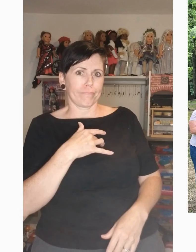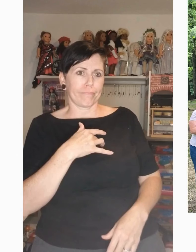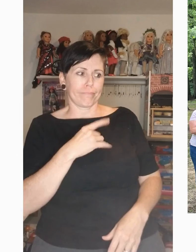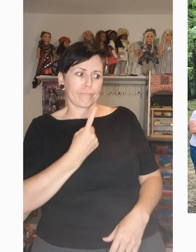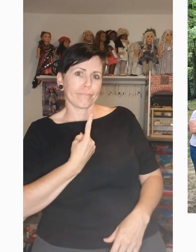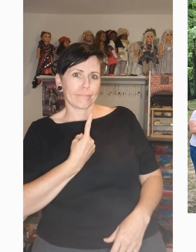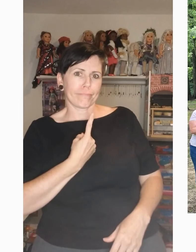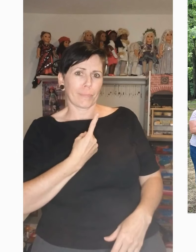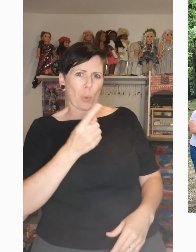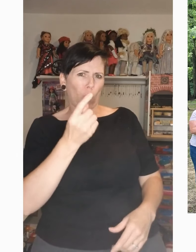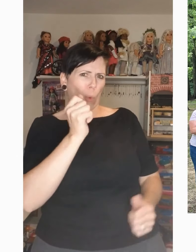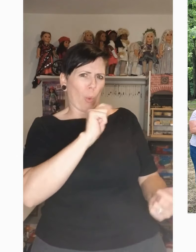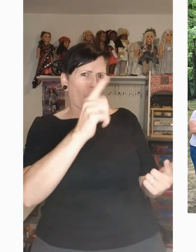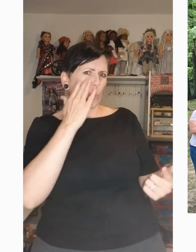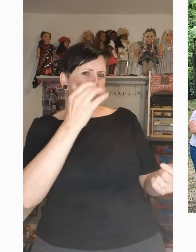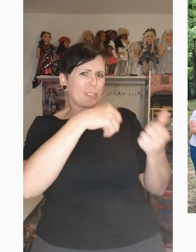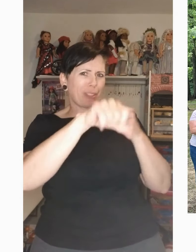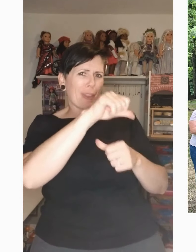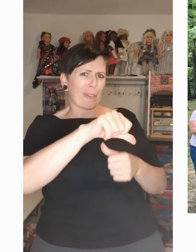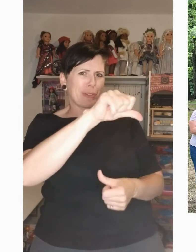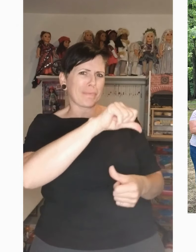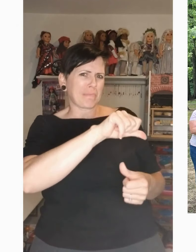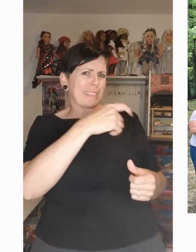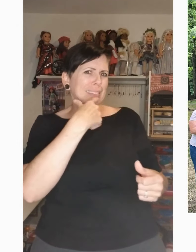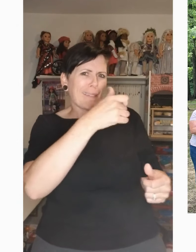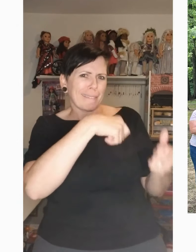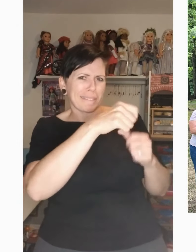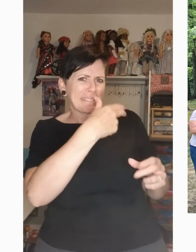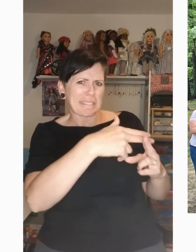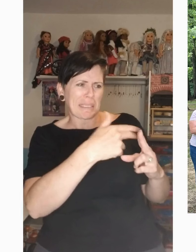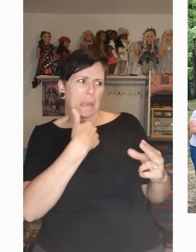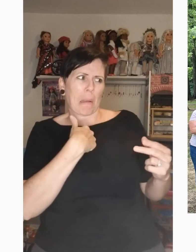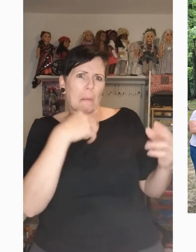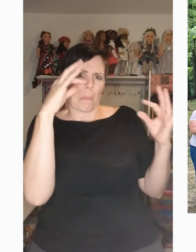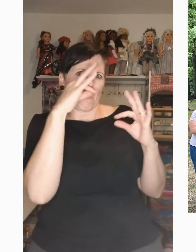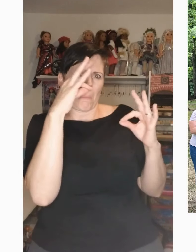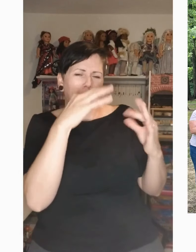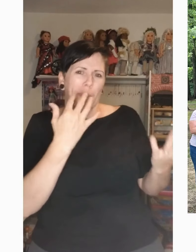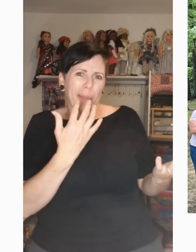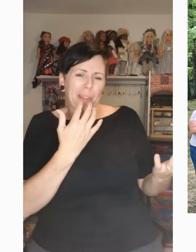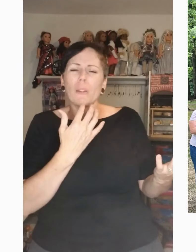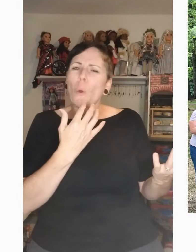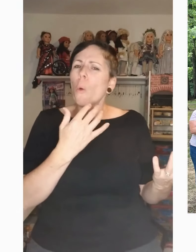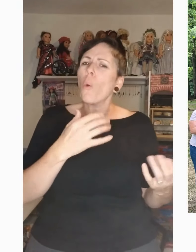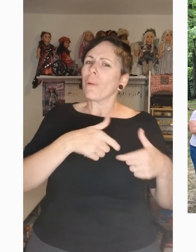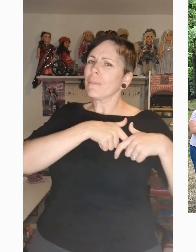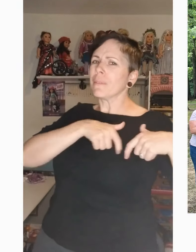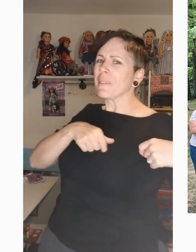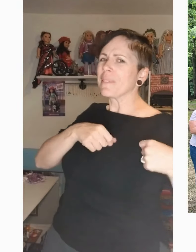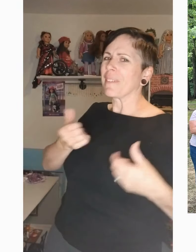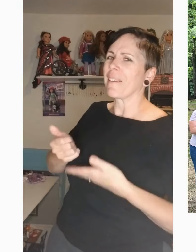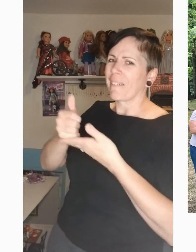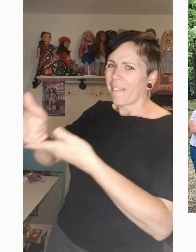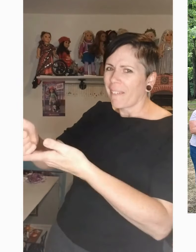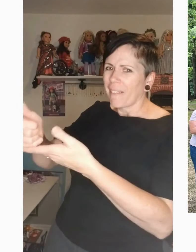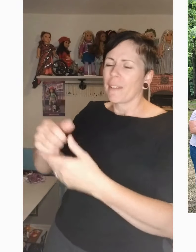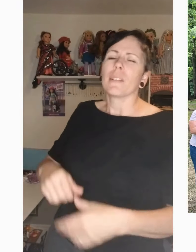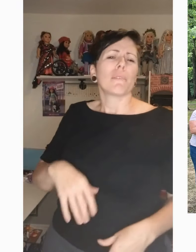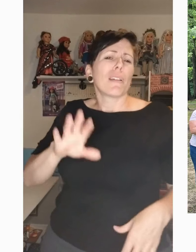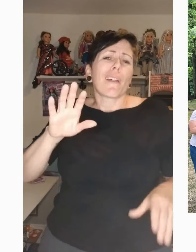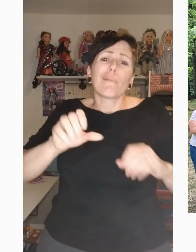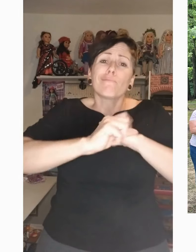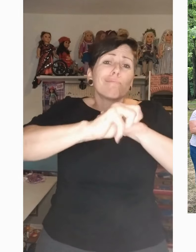do name tags every single time and just promote it and show up. Tell people